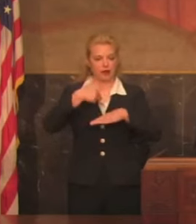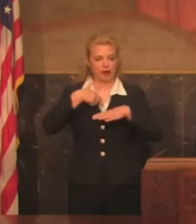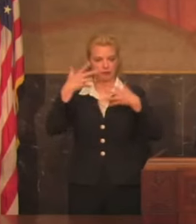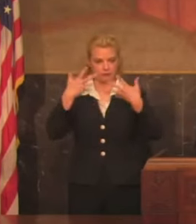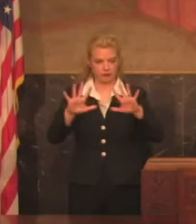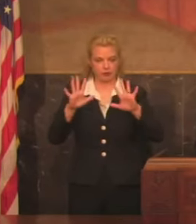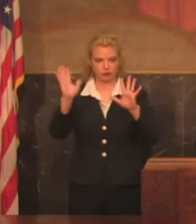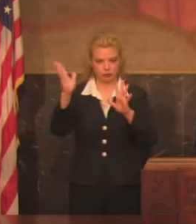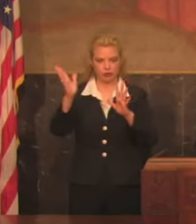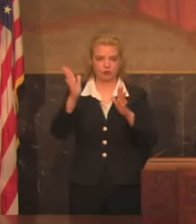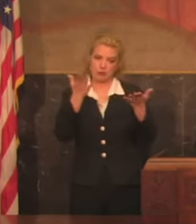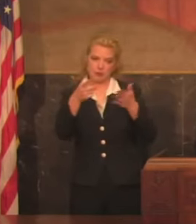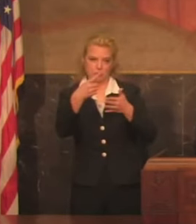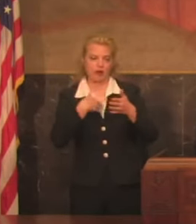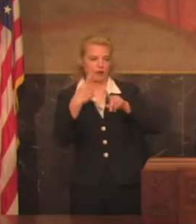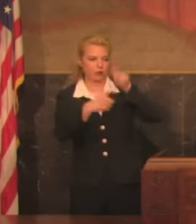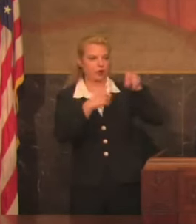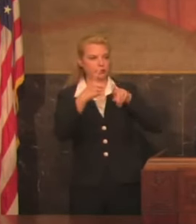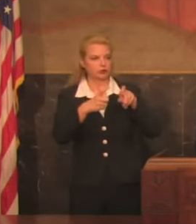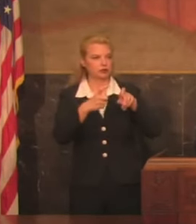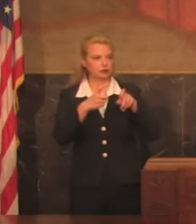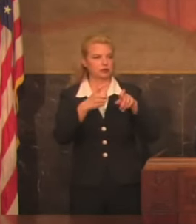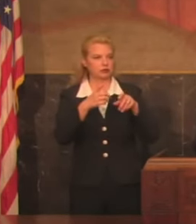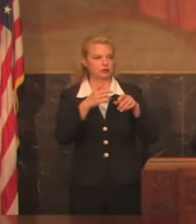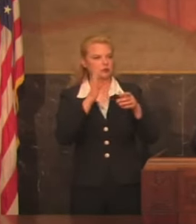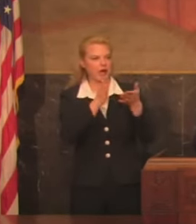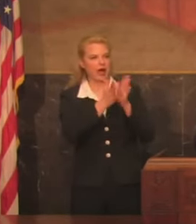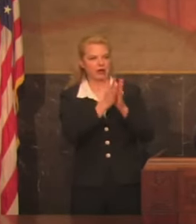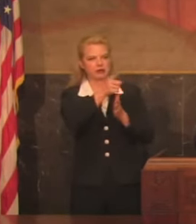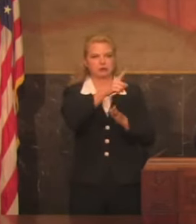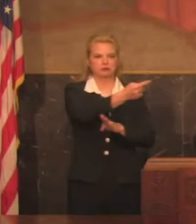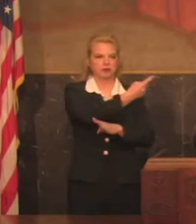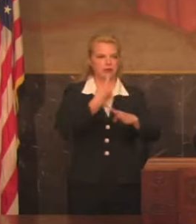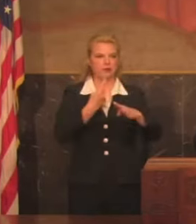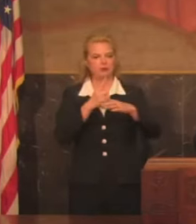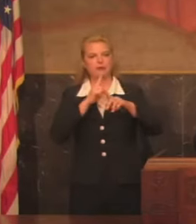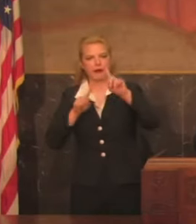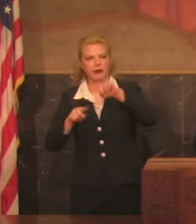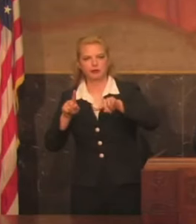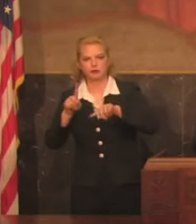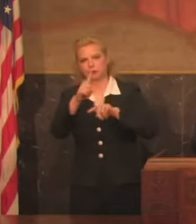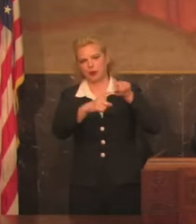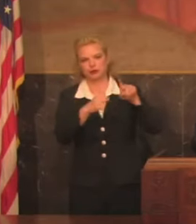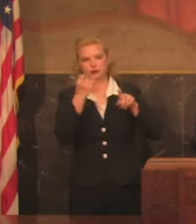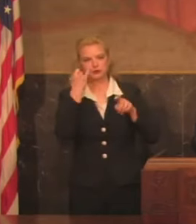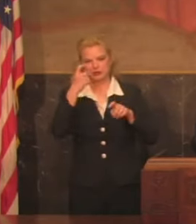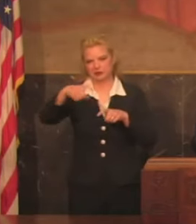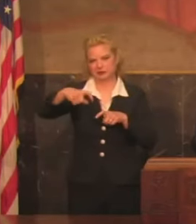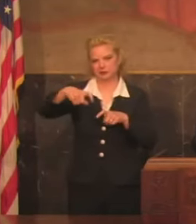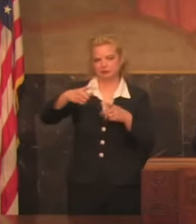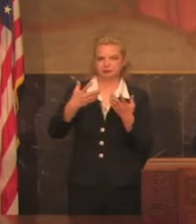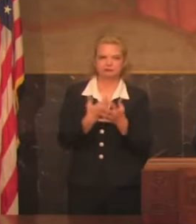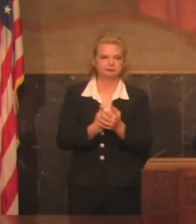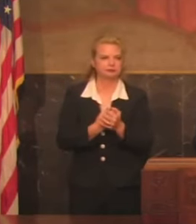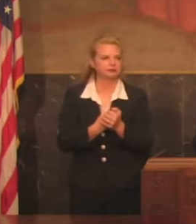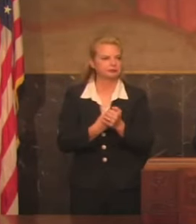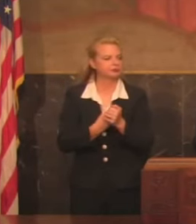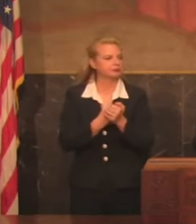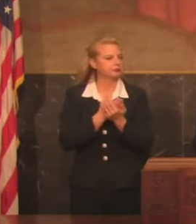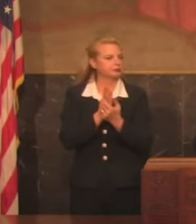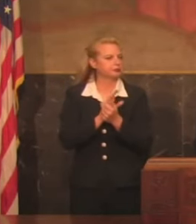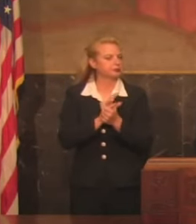have questions that require them to come up and make some,